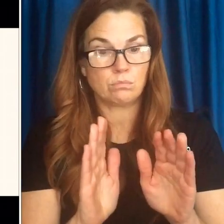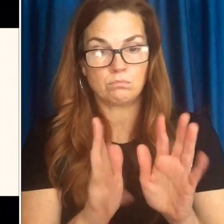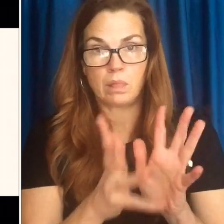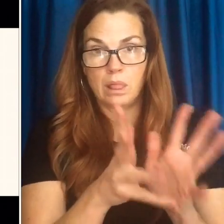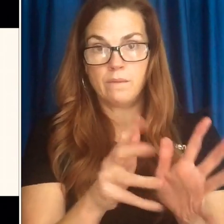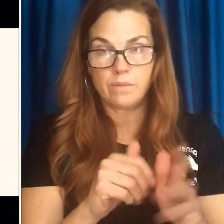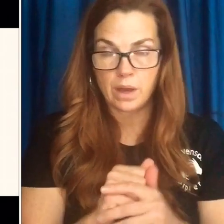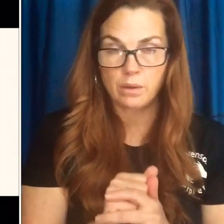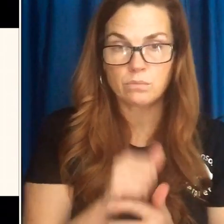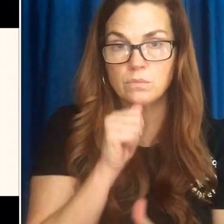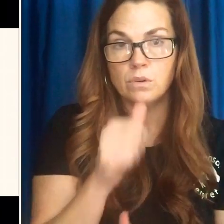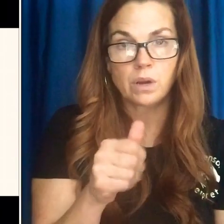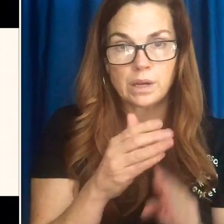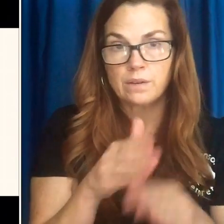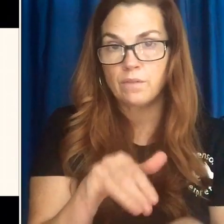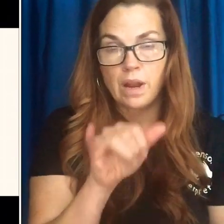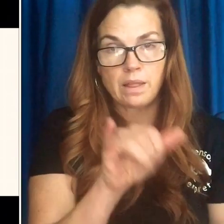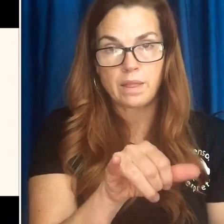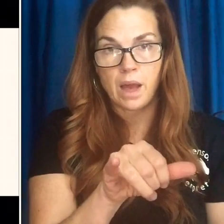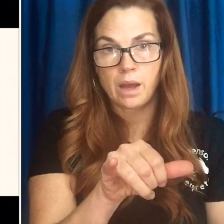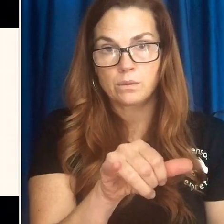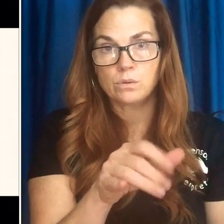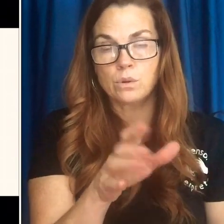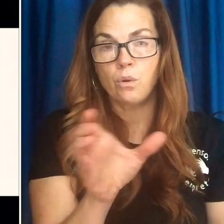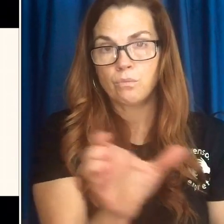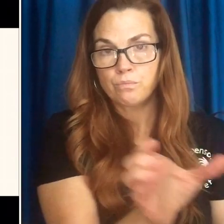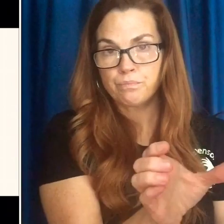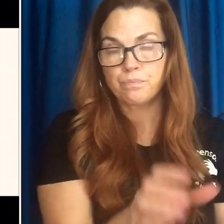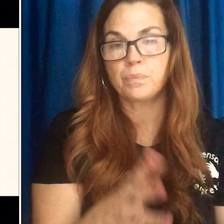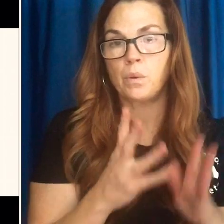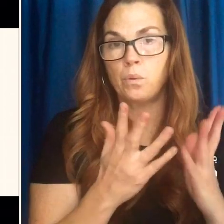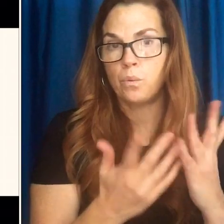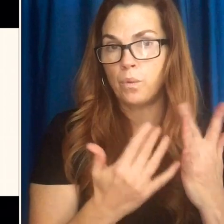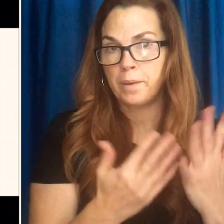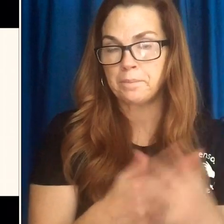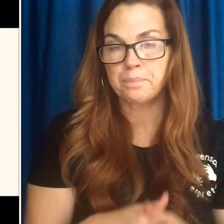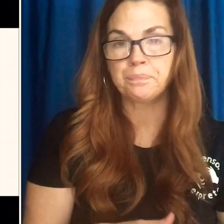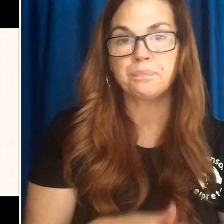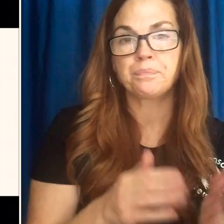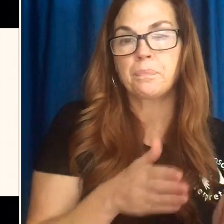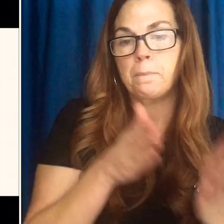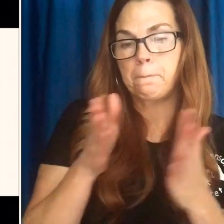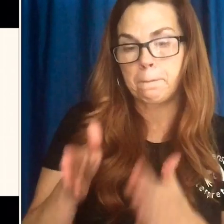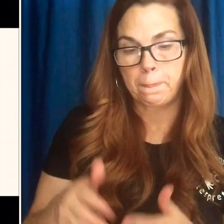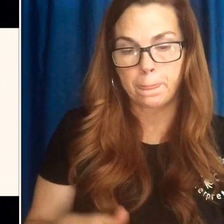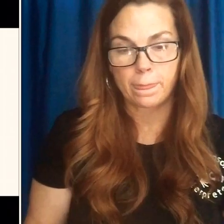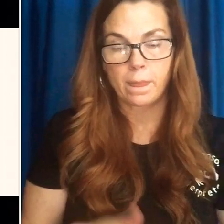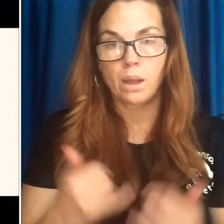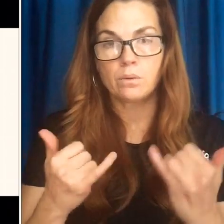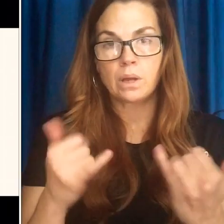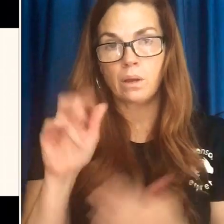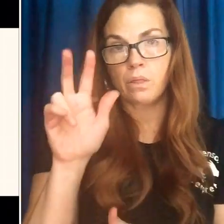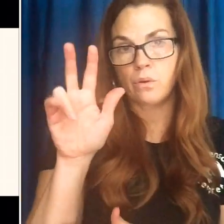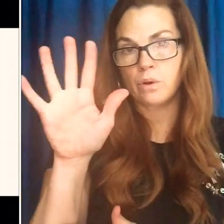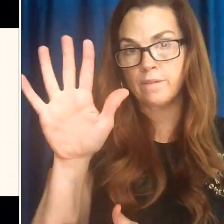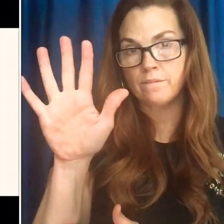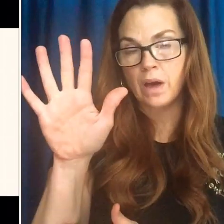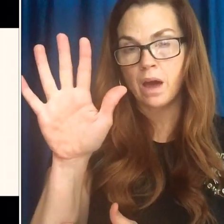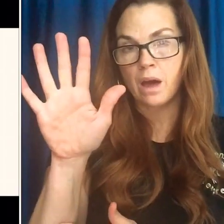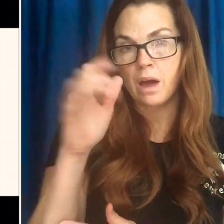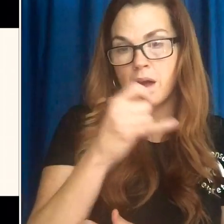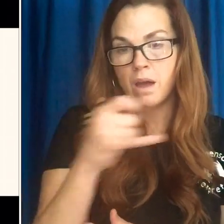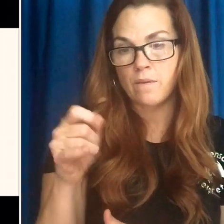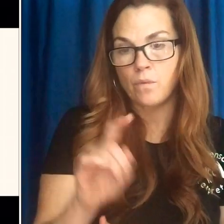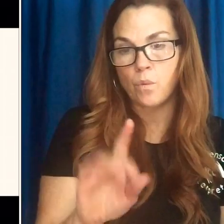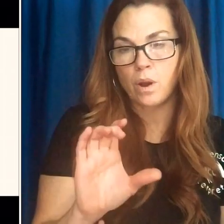off to the side and waits. I now divide 35 and 100 by their